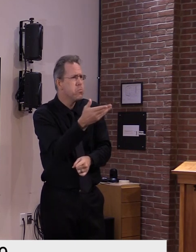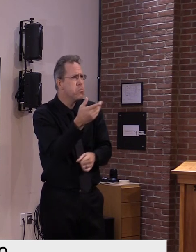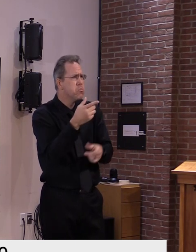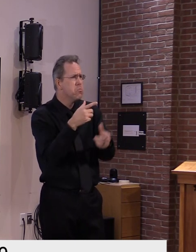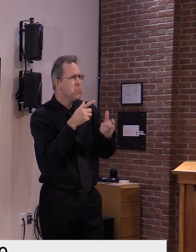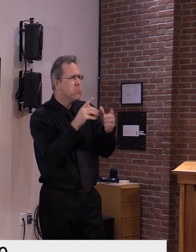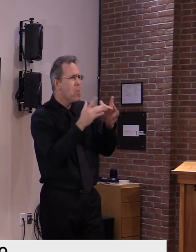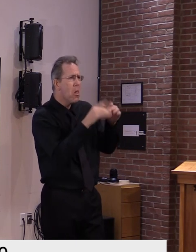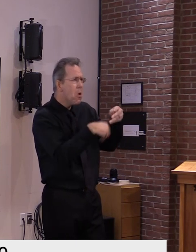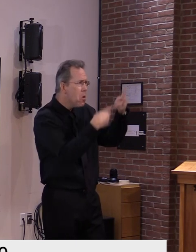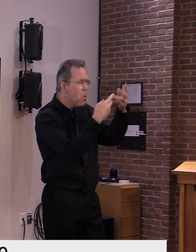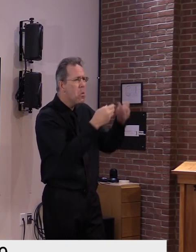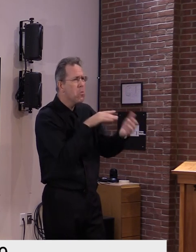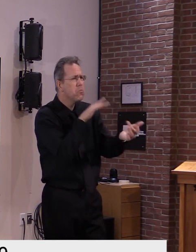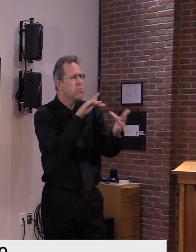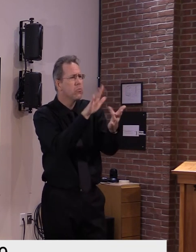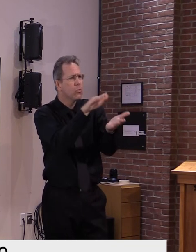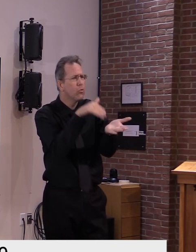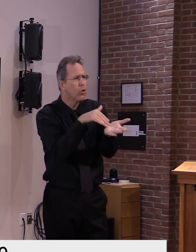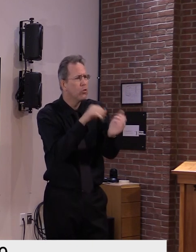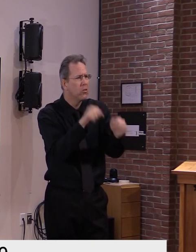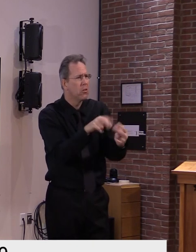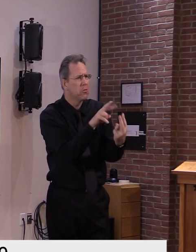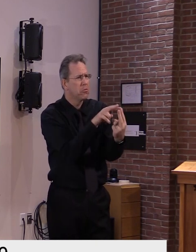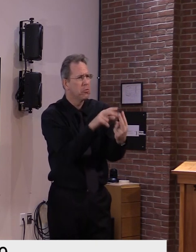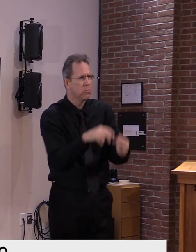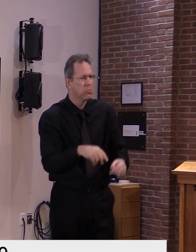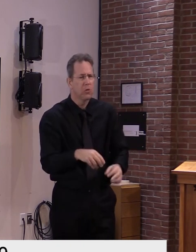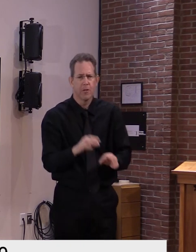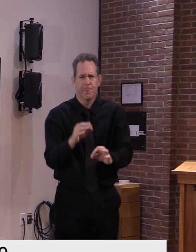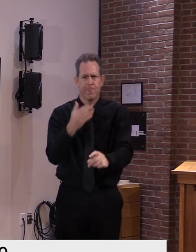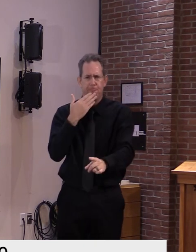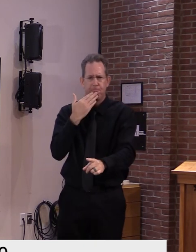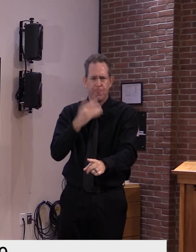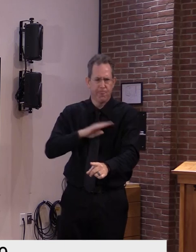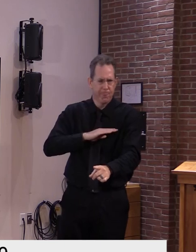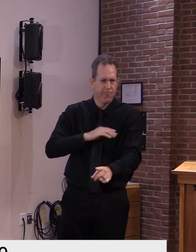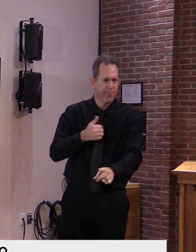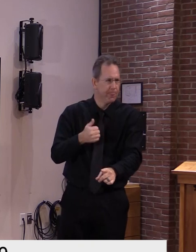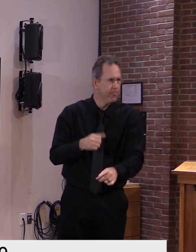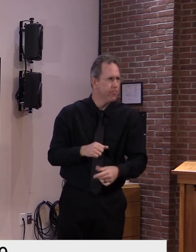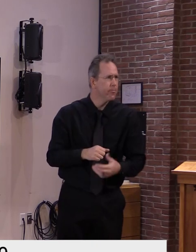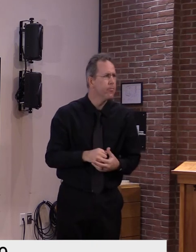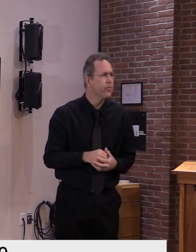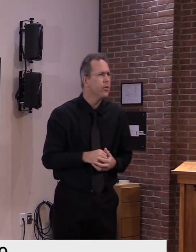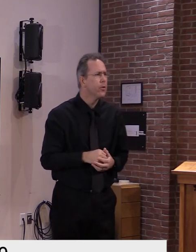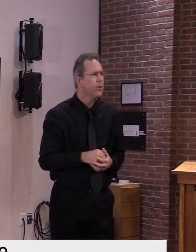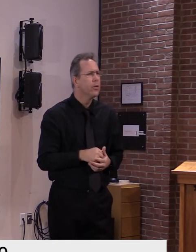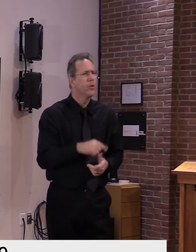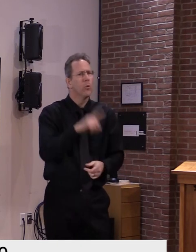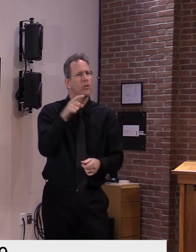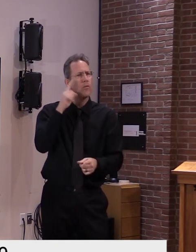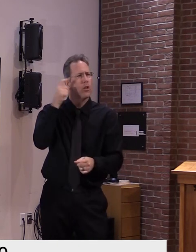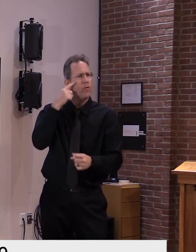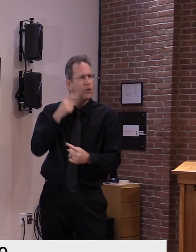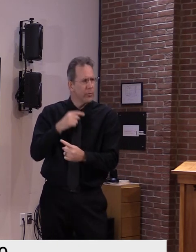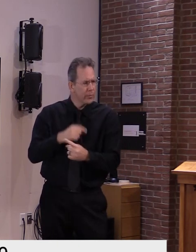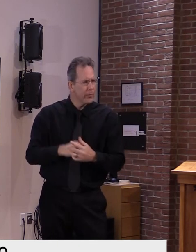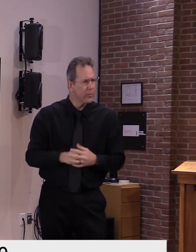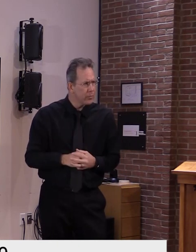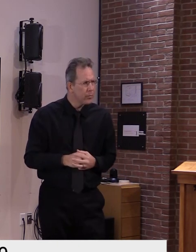Okay, appreciate that clarification. Governor, you've mentioned in the past that there's little to no